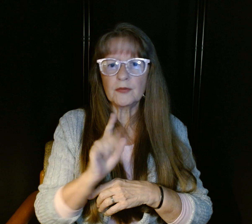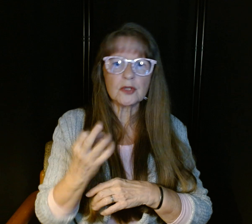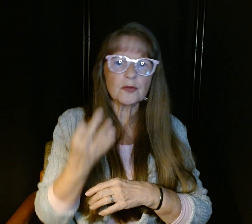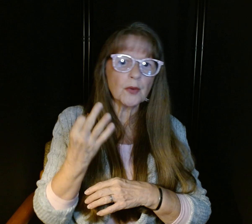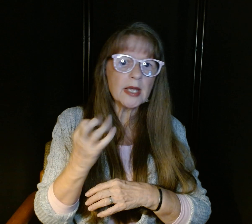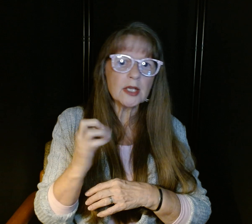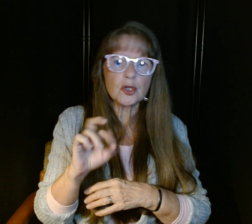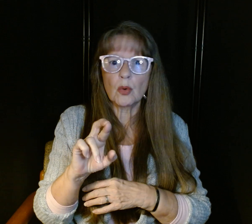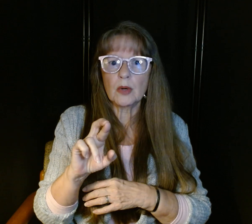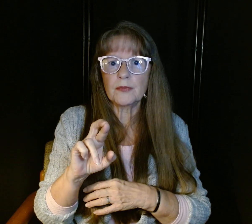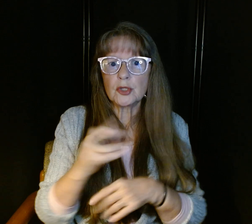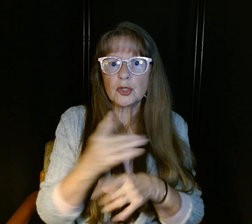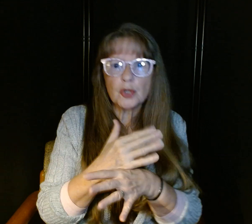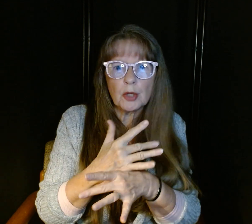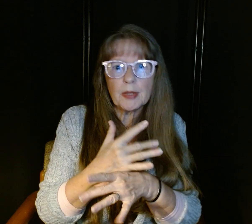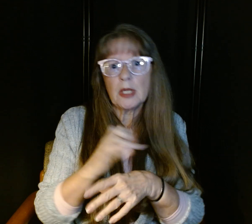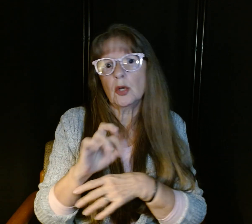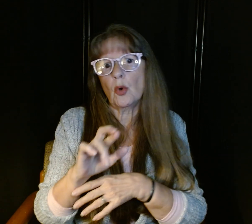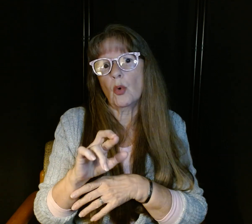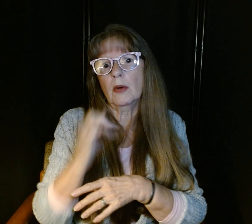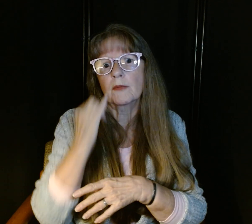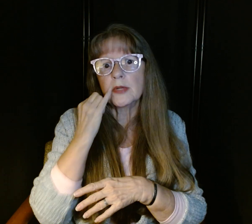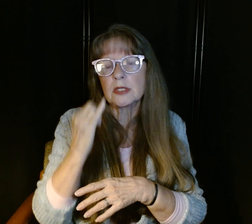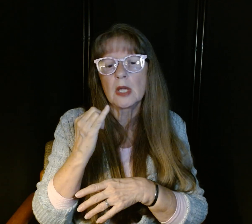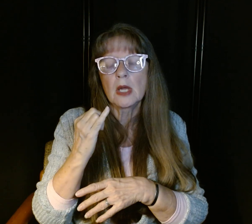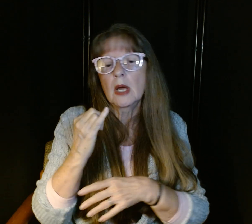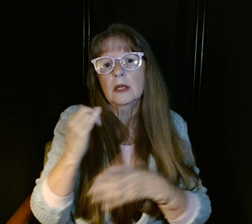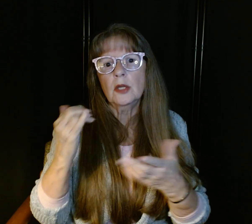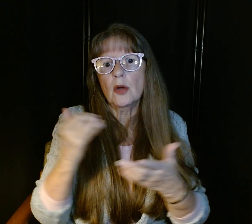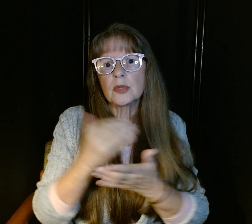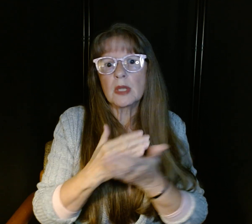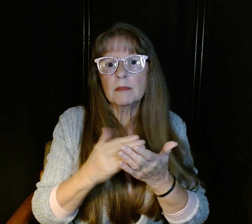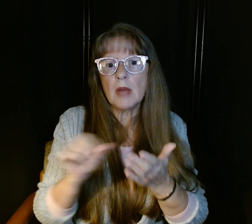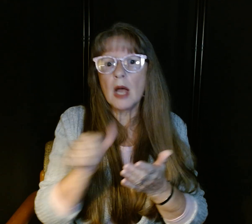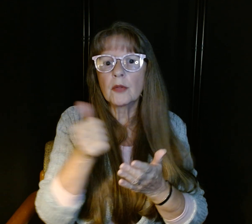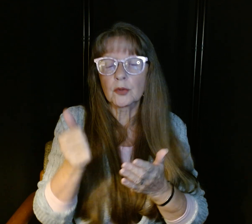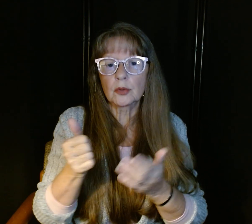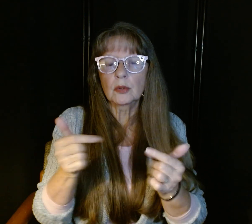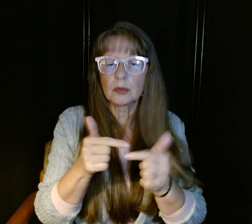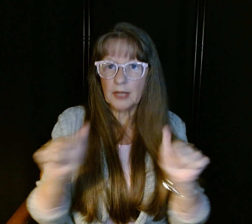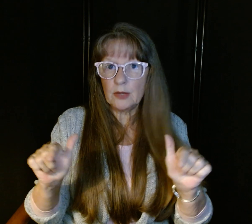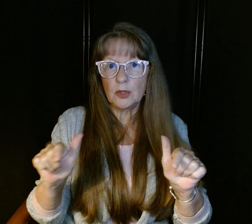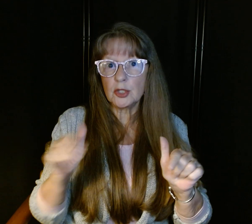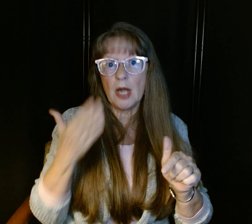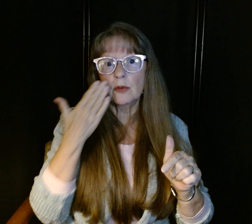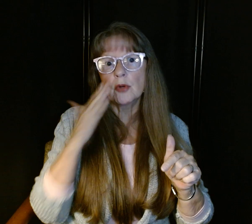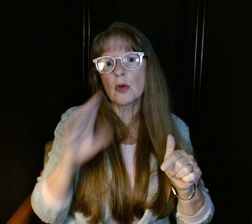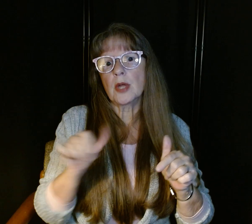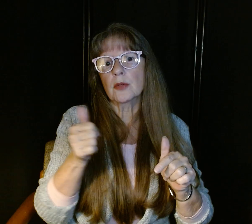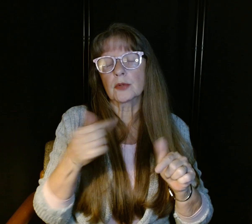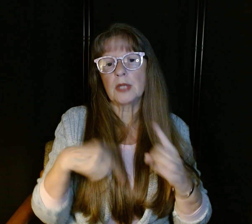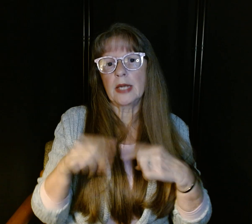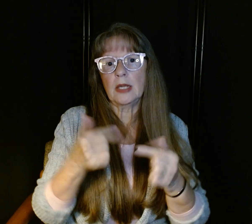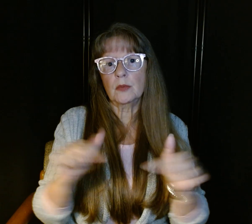it's French or if it's German or if it's, some other language. I don't know the other sign